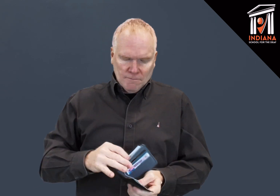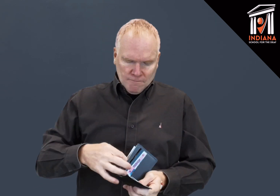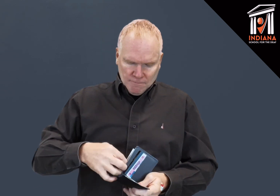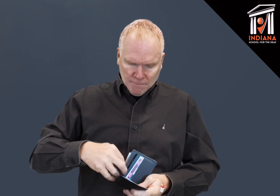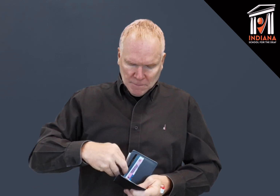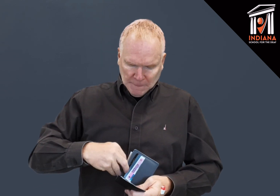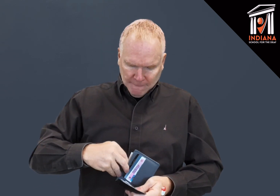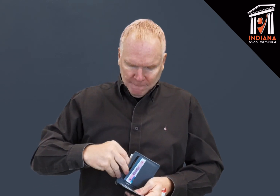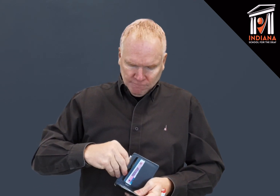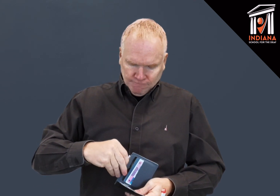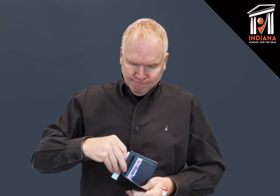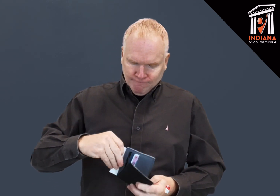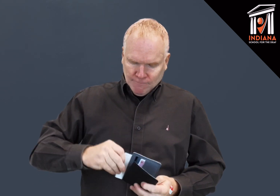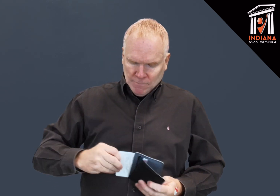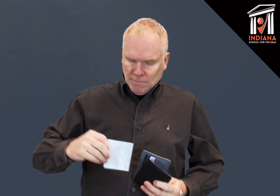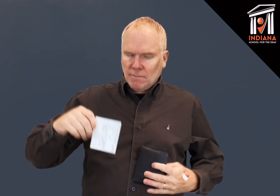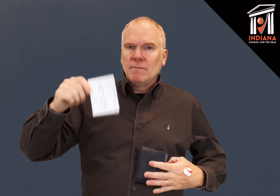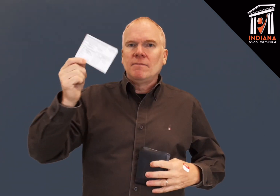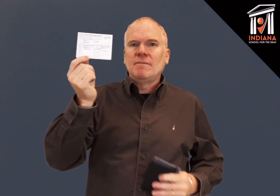said it was very important for me to keep.